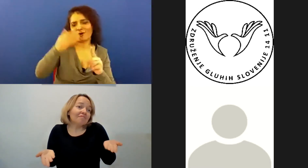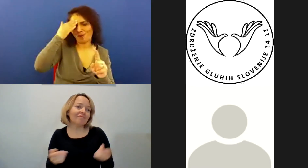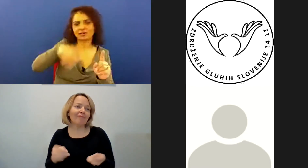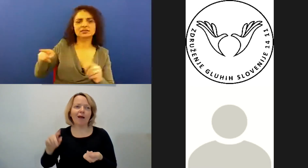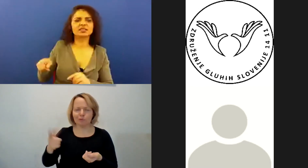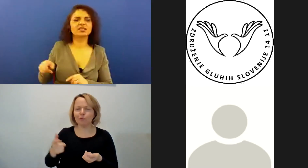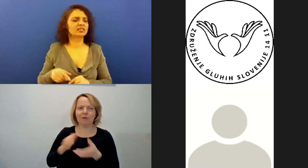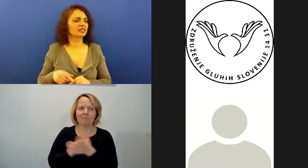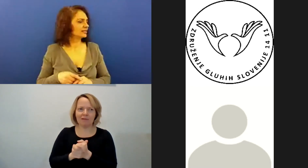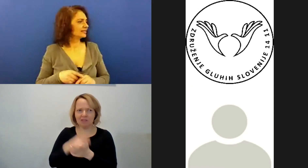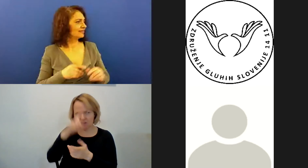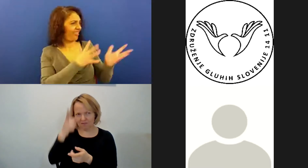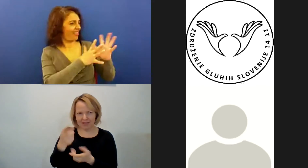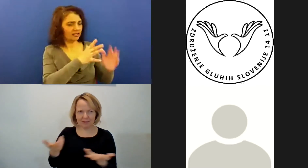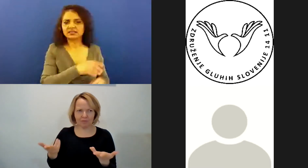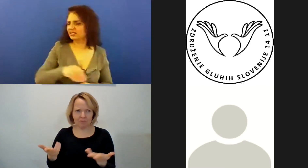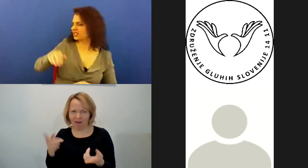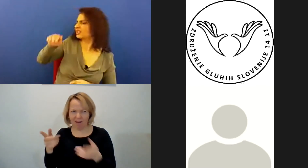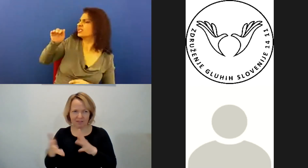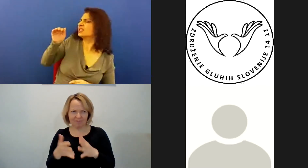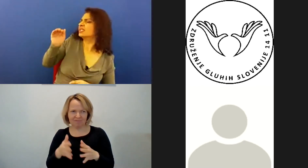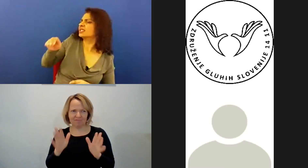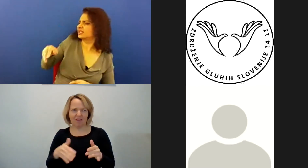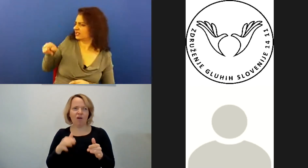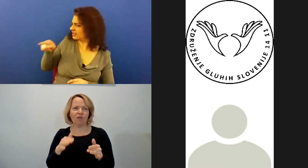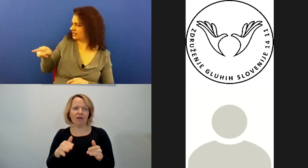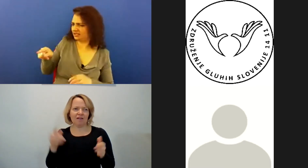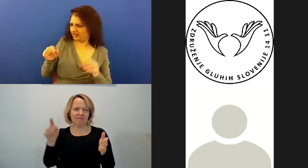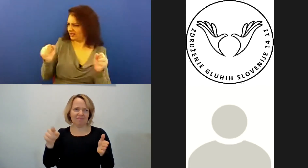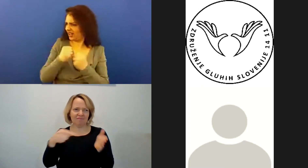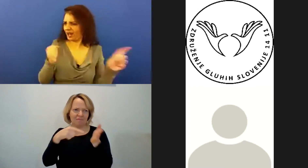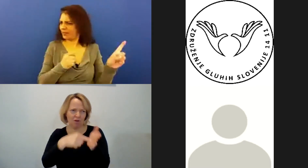I would just show my ignorance face.